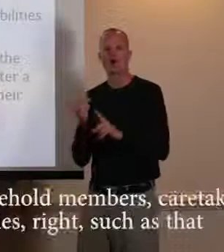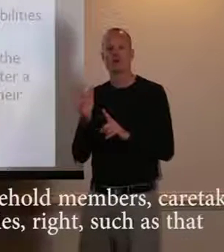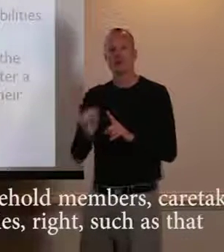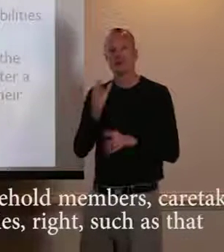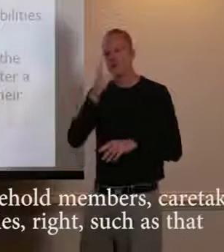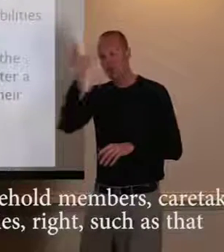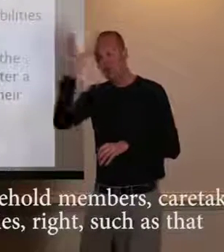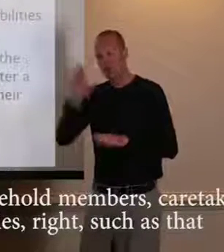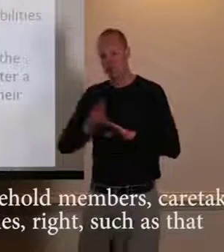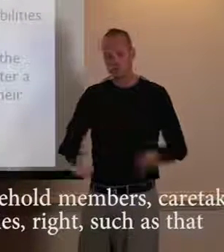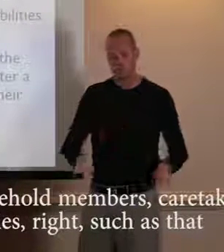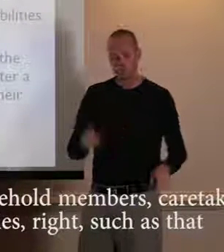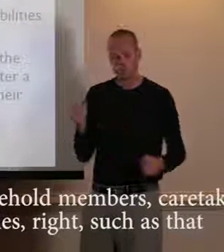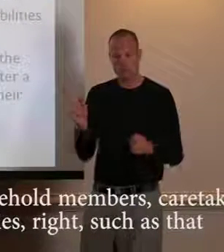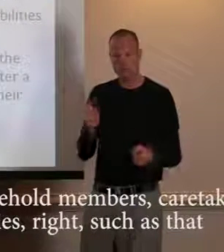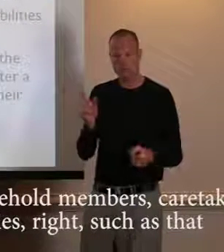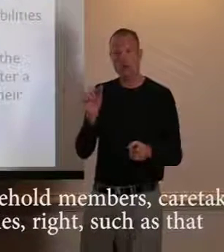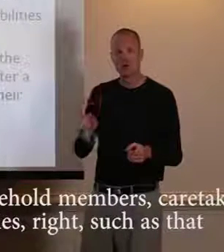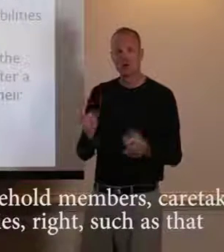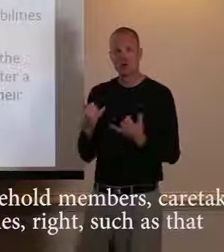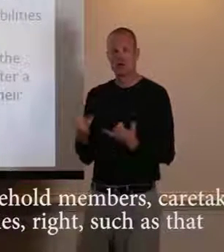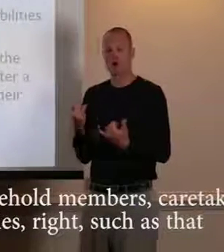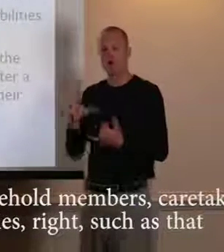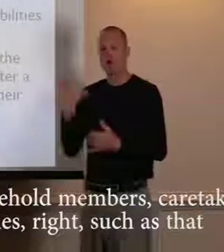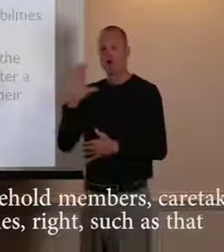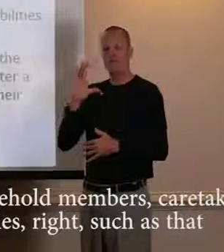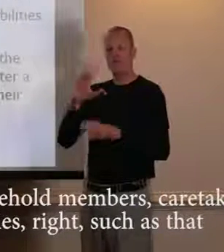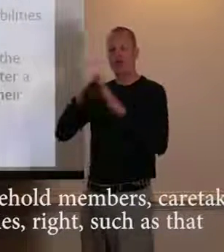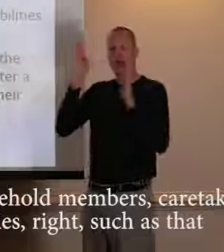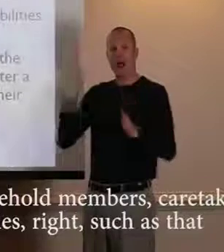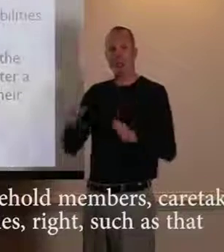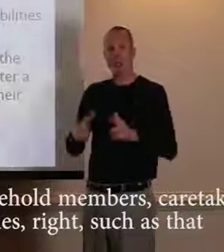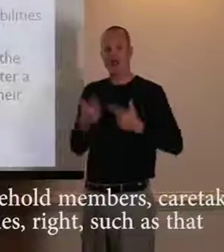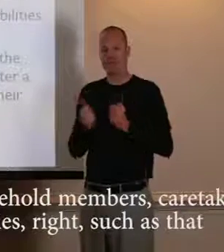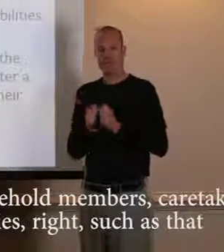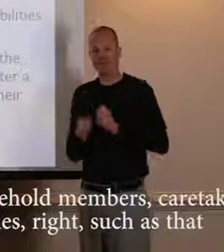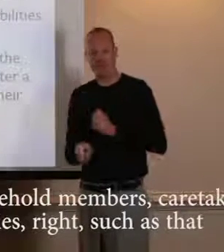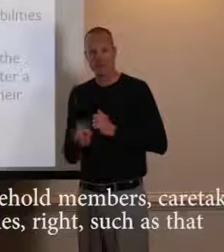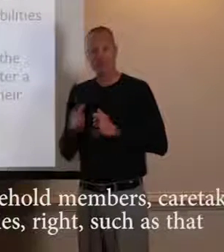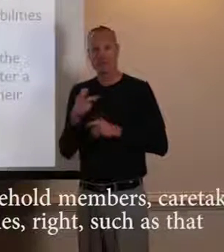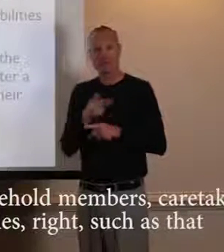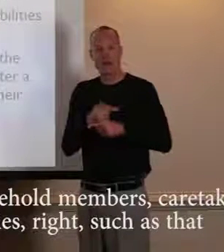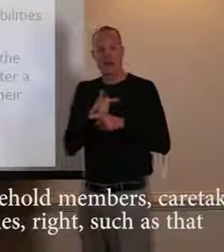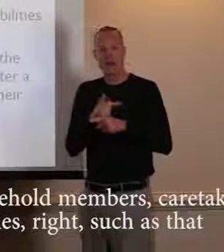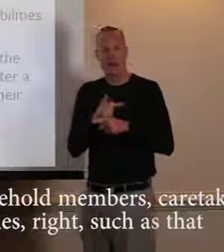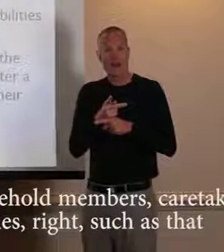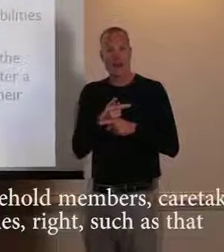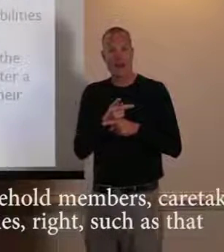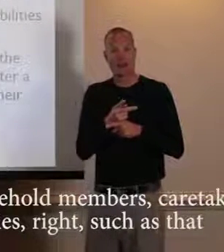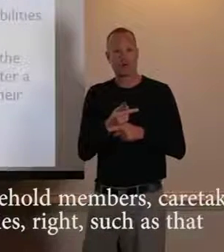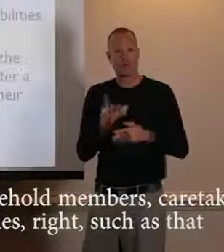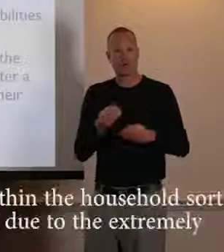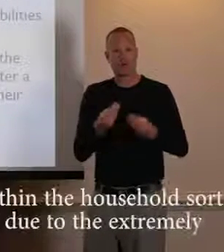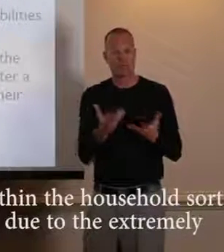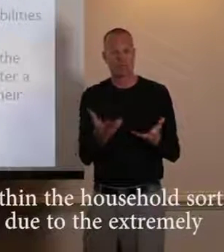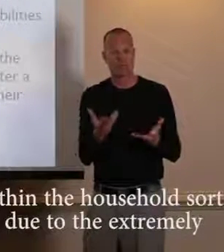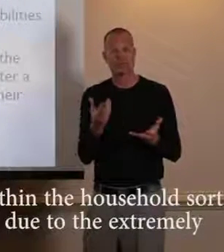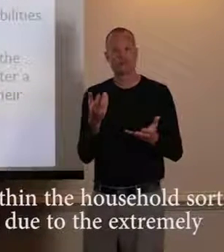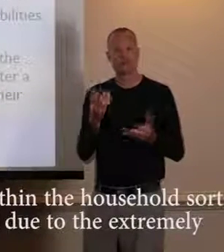child, current or former household members, caretakers, and individuals with disabilities, right? So it's just that domestic piece, within